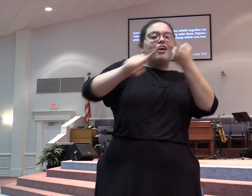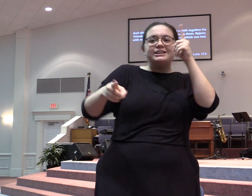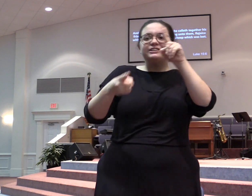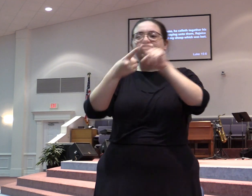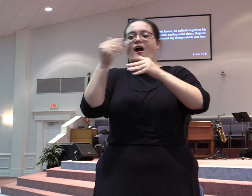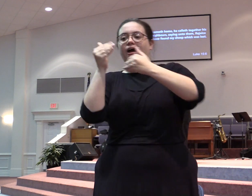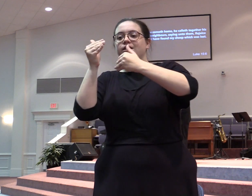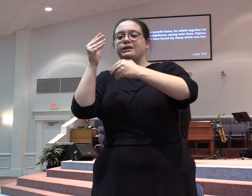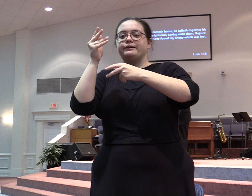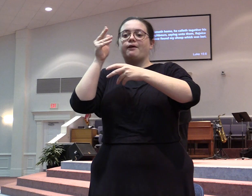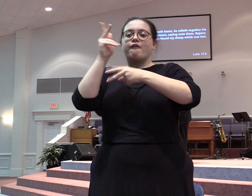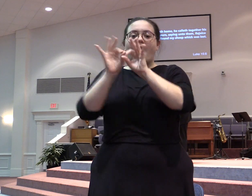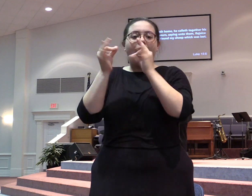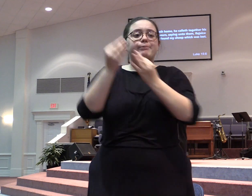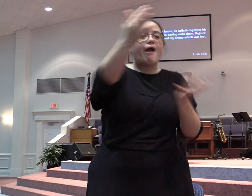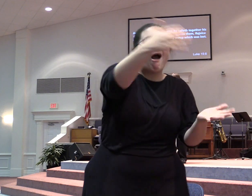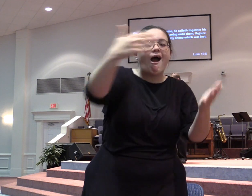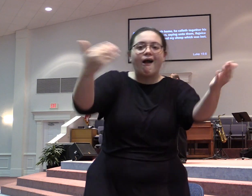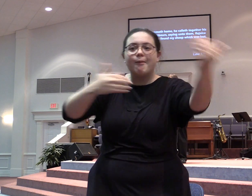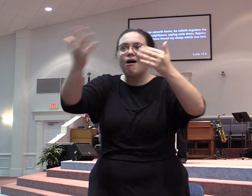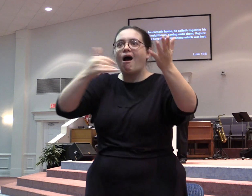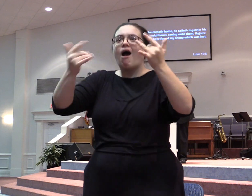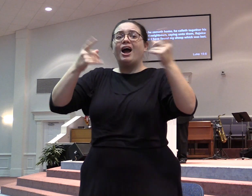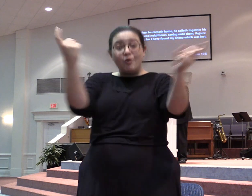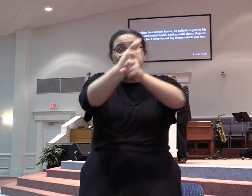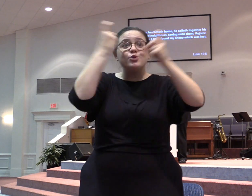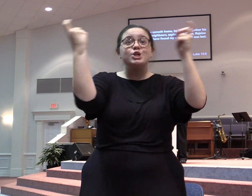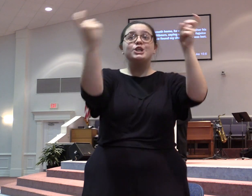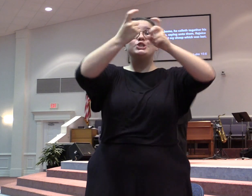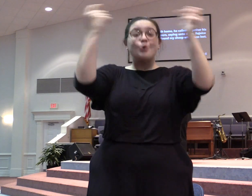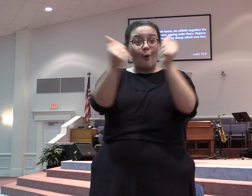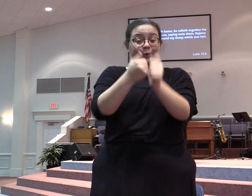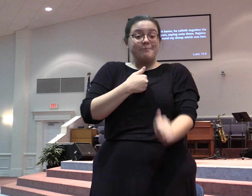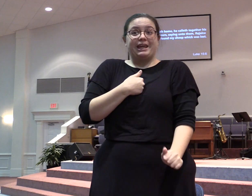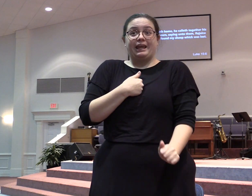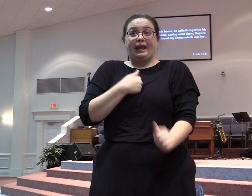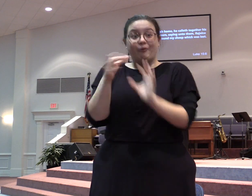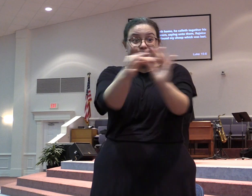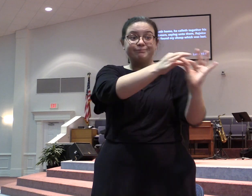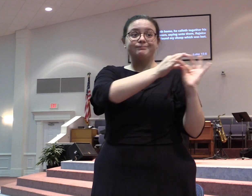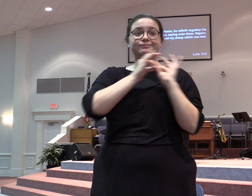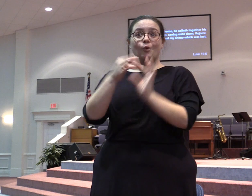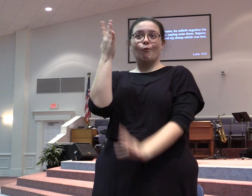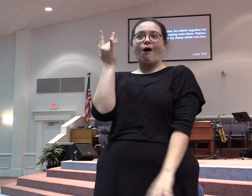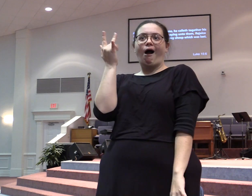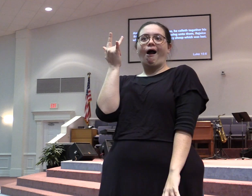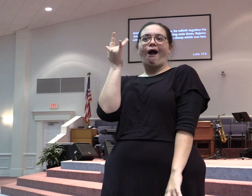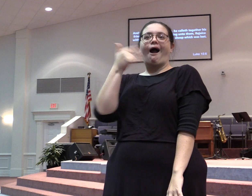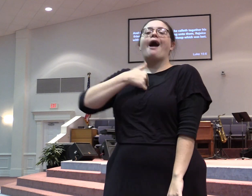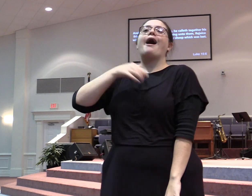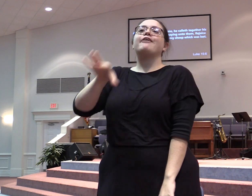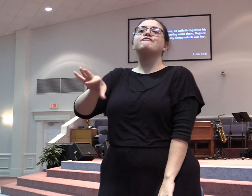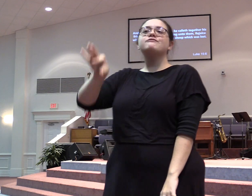and neighbors, saying unto them, rejoice with me, for I have